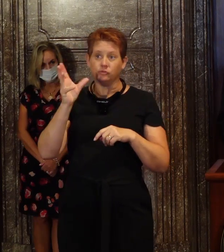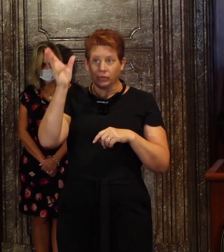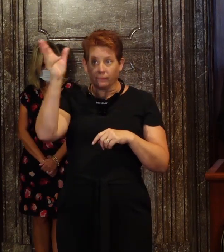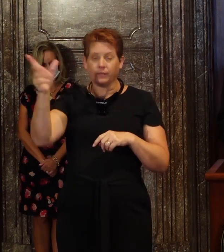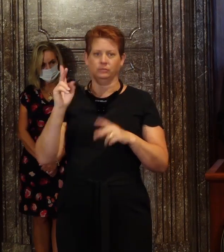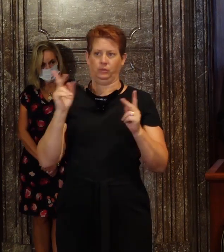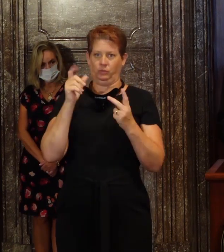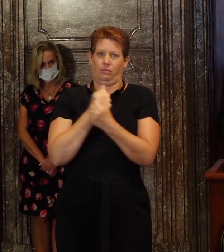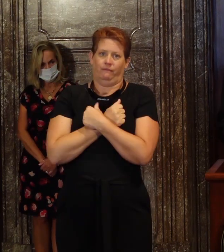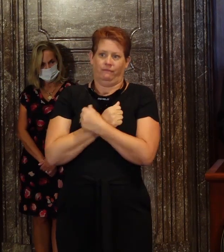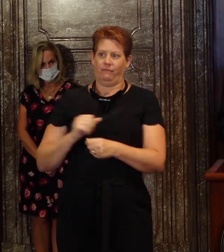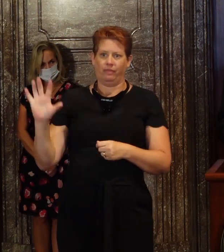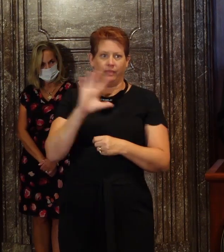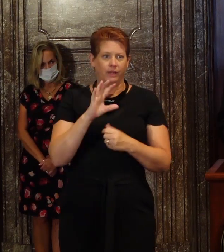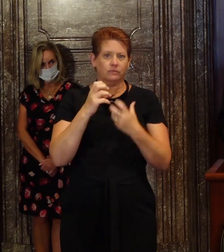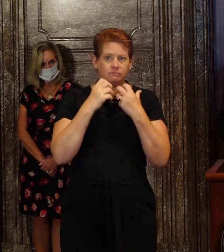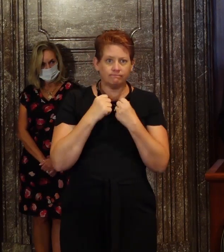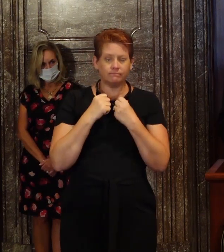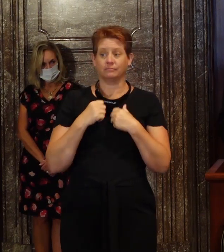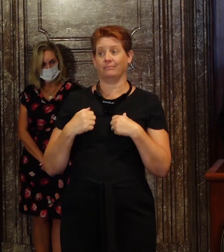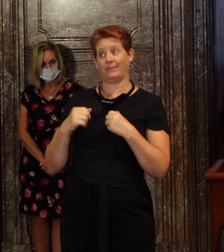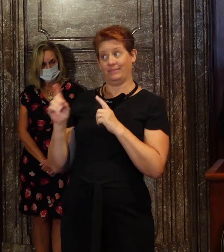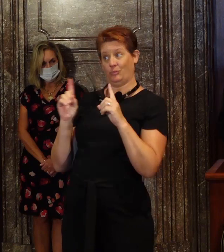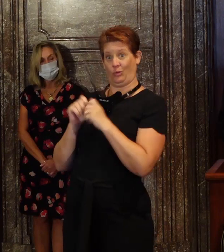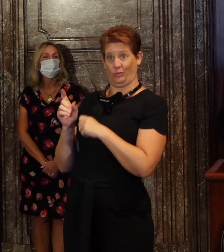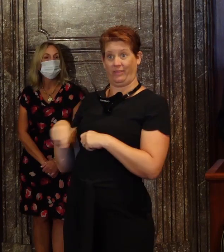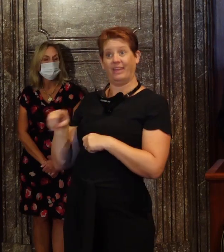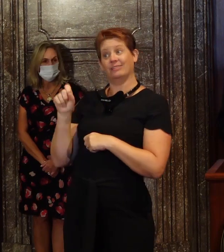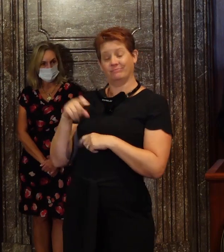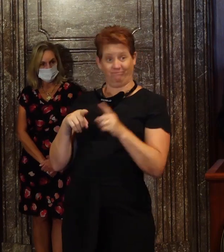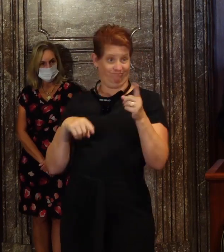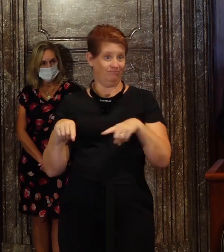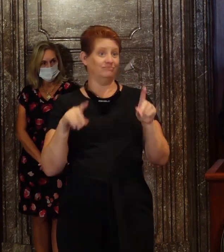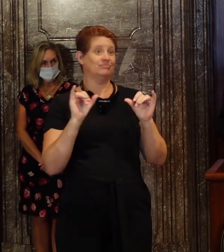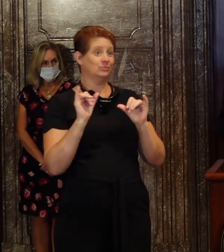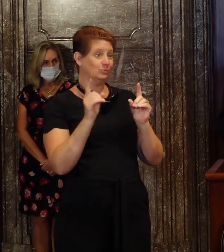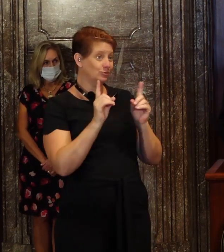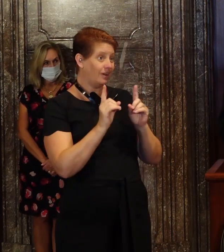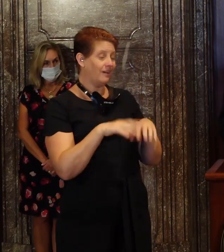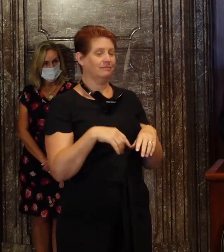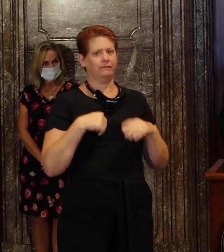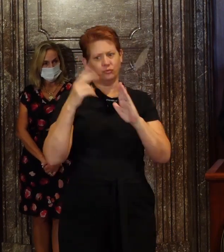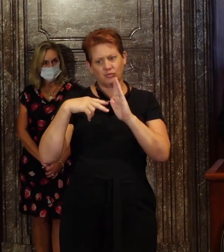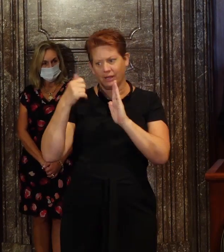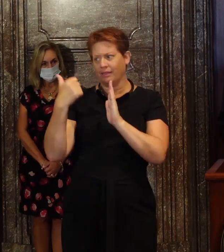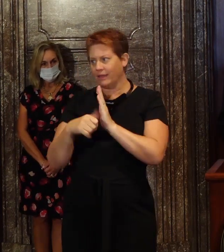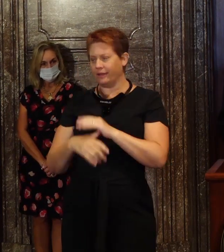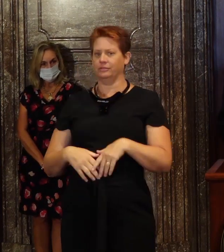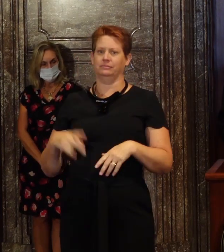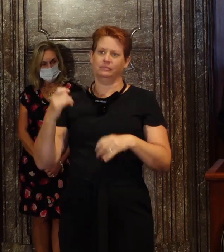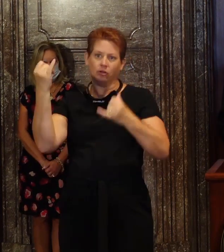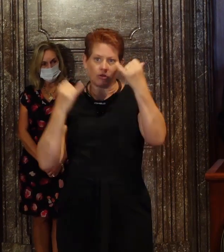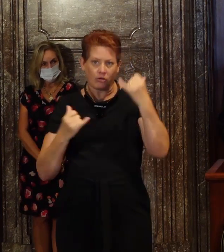well-being. I've spoken with them, perhaps you have too. I've read numerous letters, I've had phone